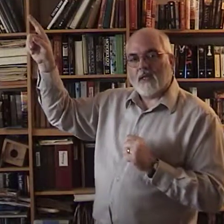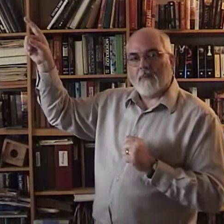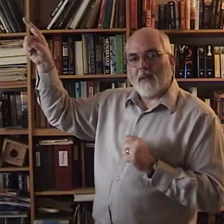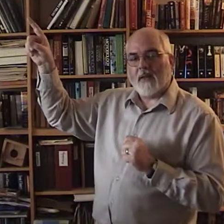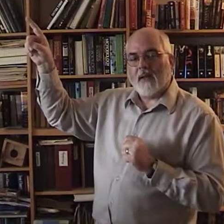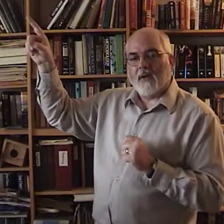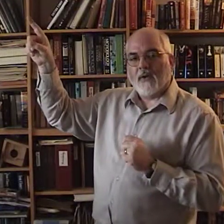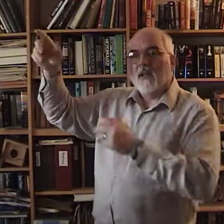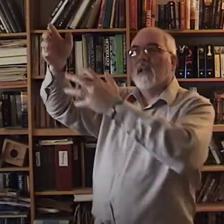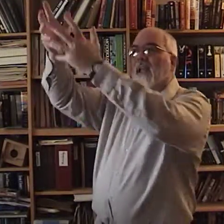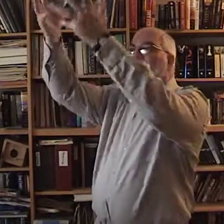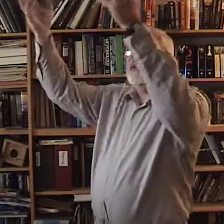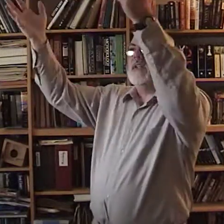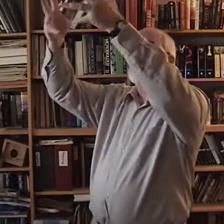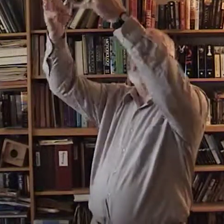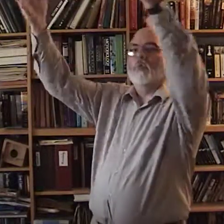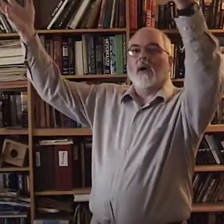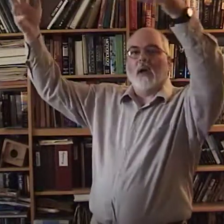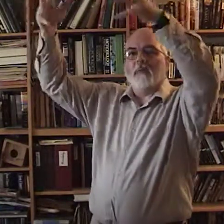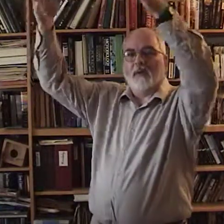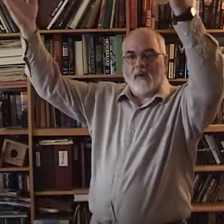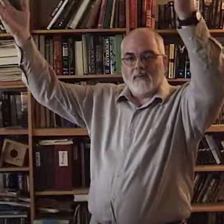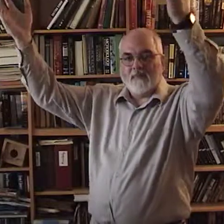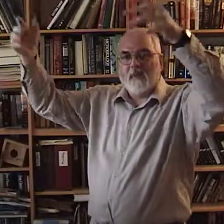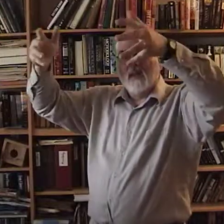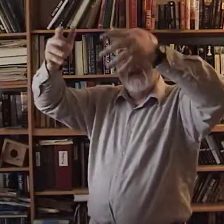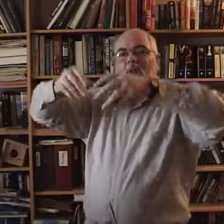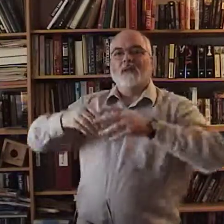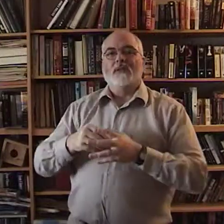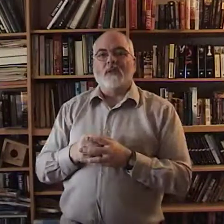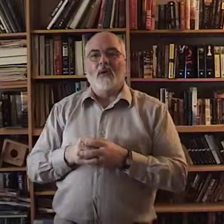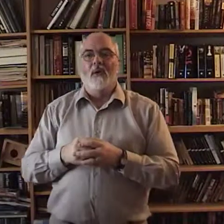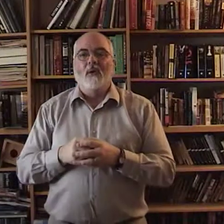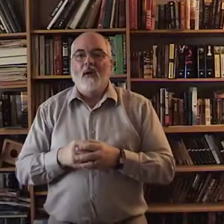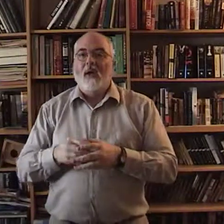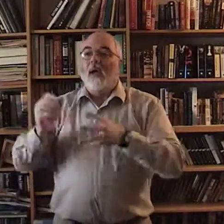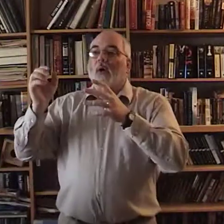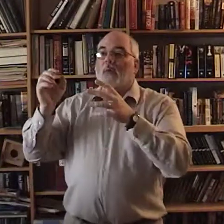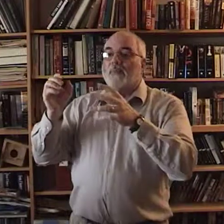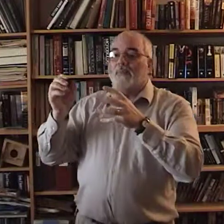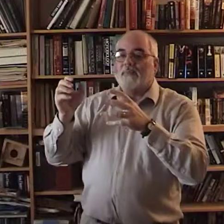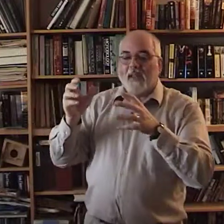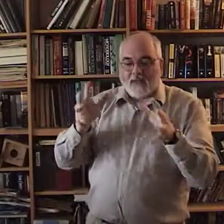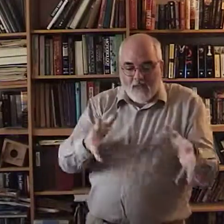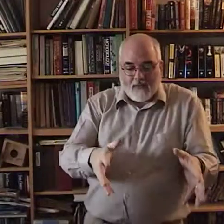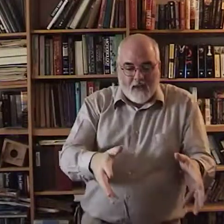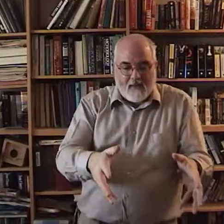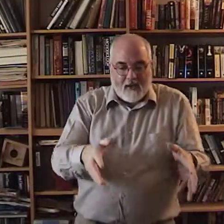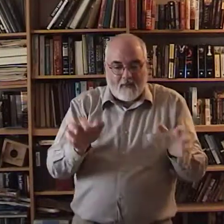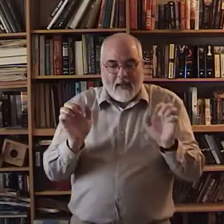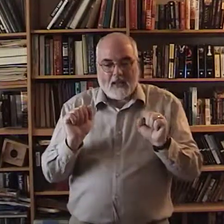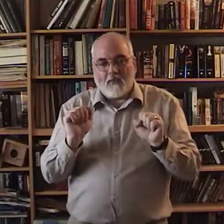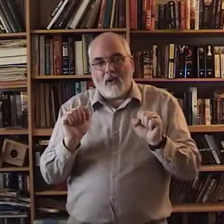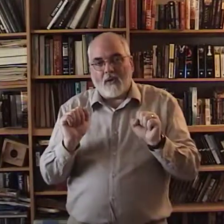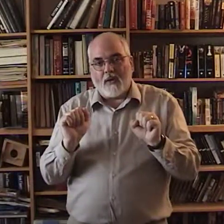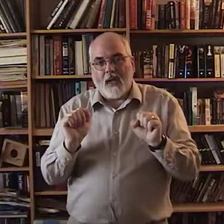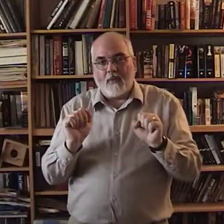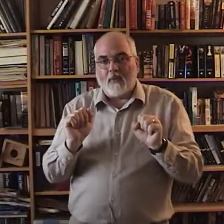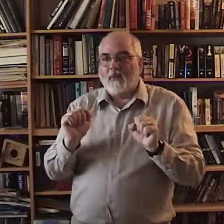up here. Heaven is somewhere up here. So, instead of leaving the basketball on the table, we're